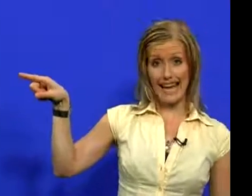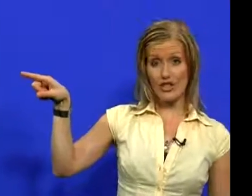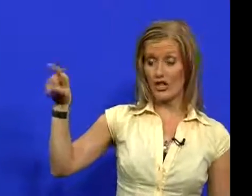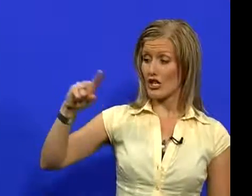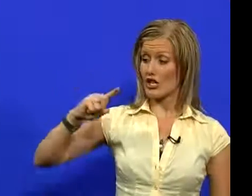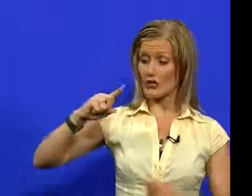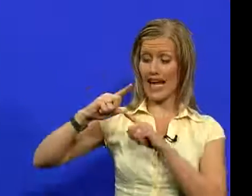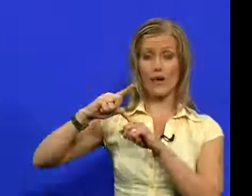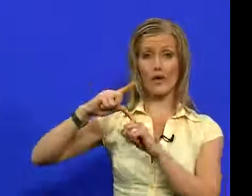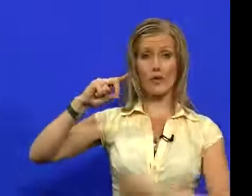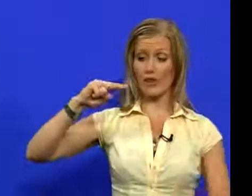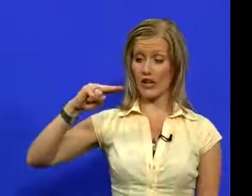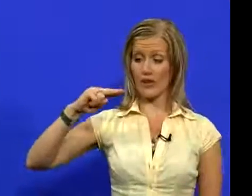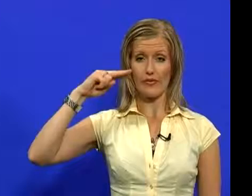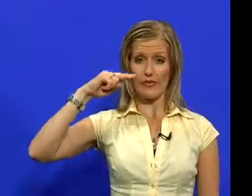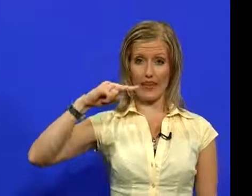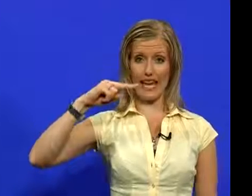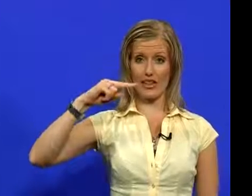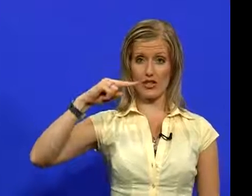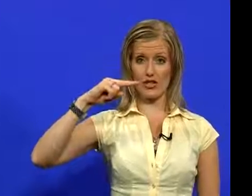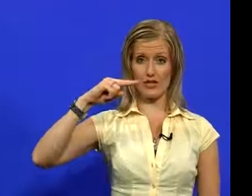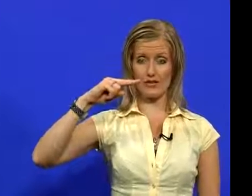H, you just want to add one more finger. H.